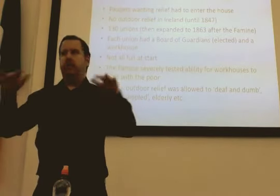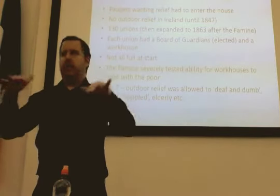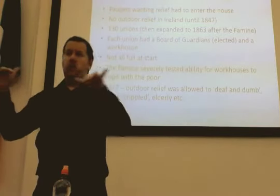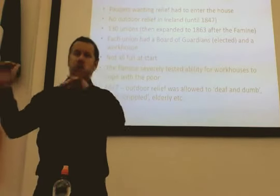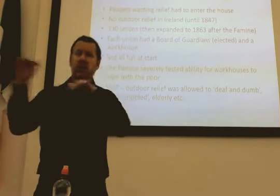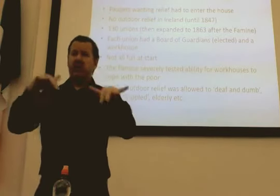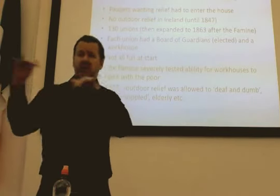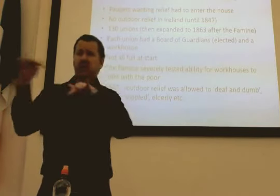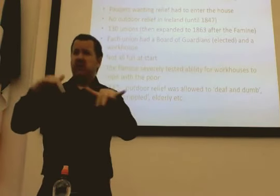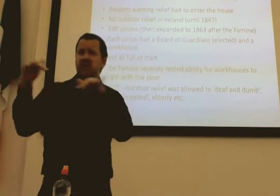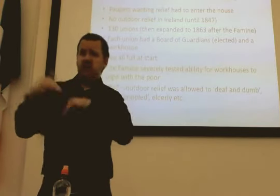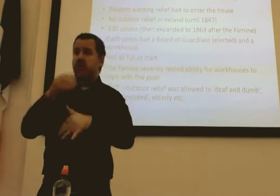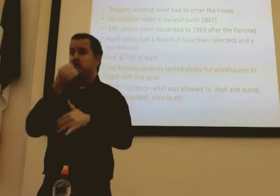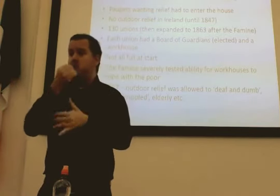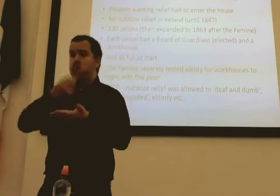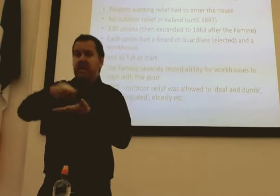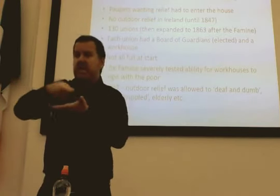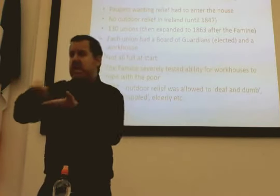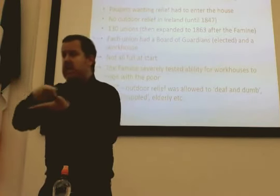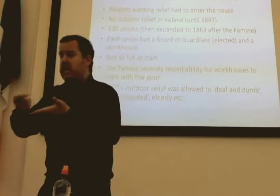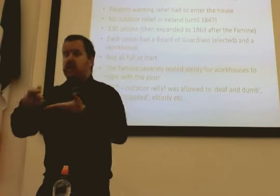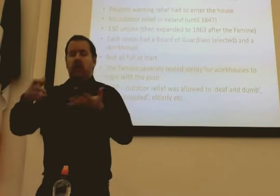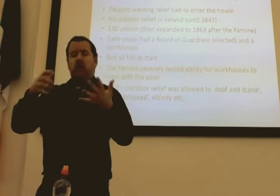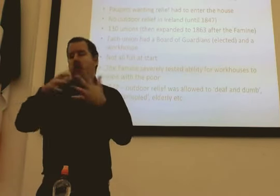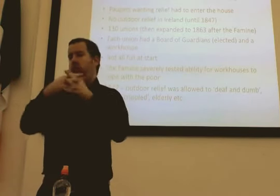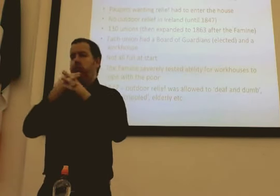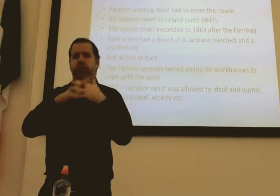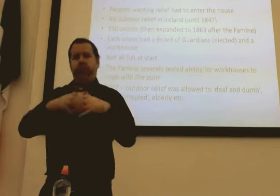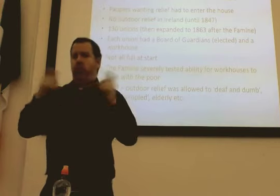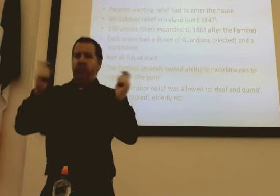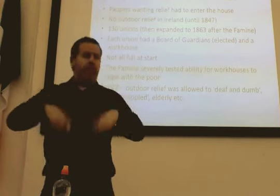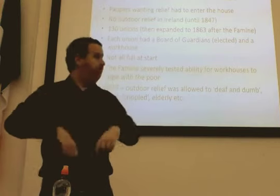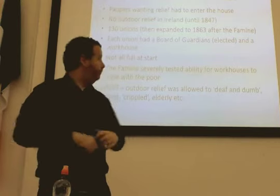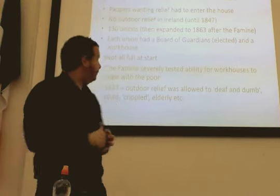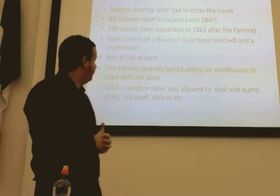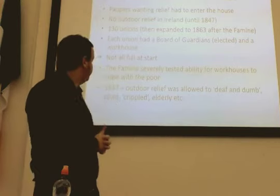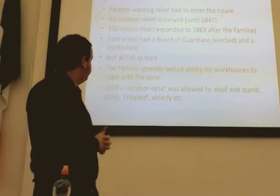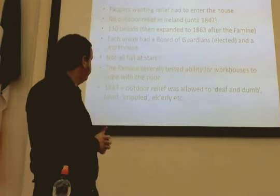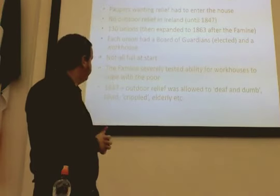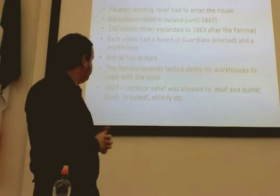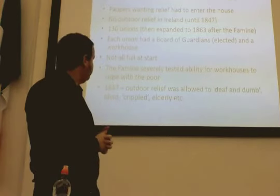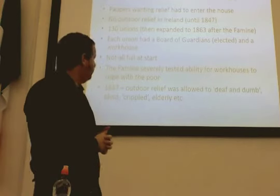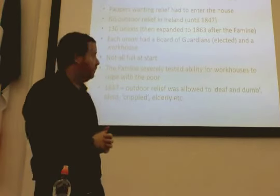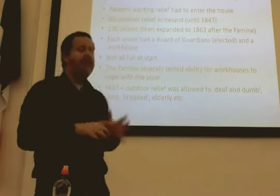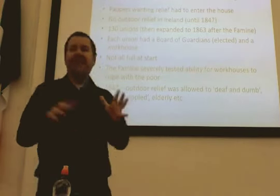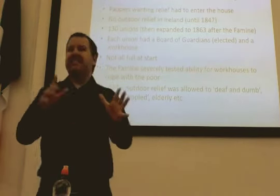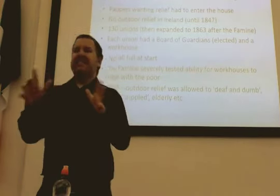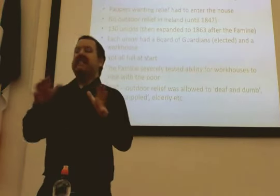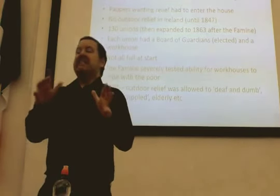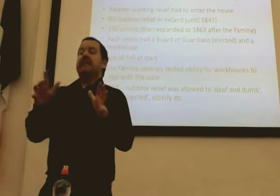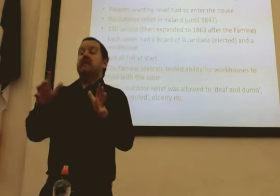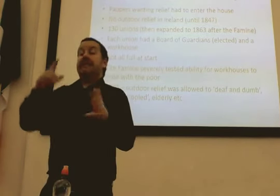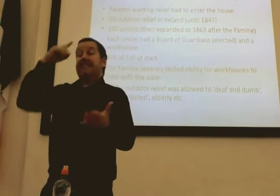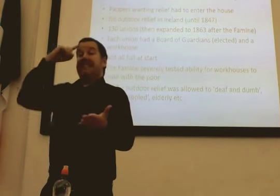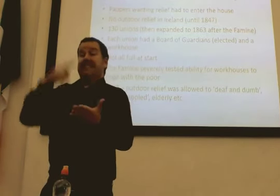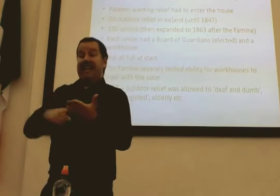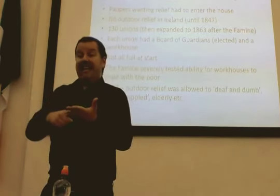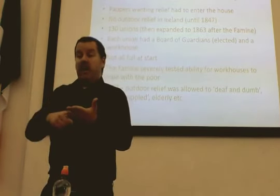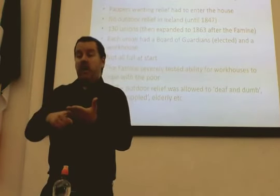overcrowding. But it was still too many people, and there was too many rations to be given out, and the conditions became even worse again.